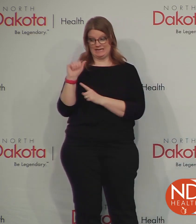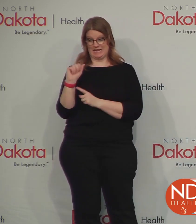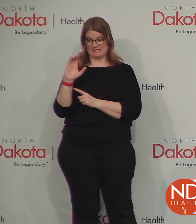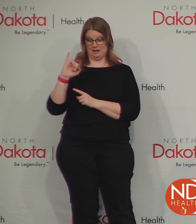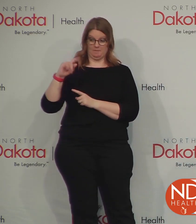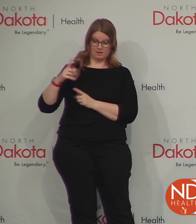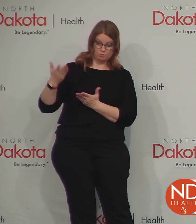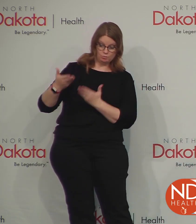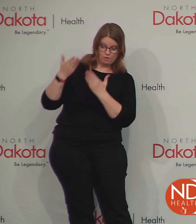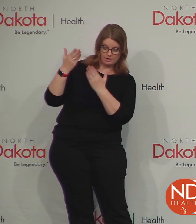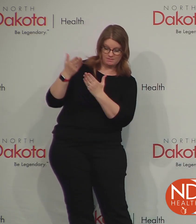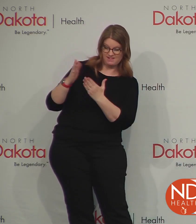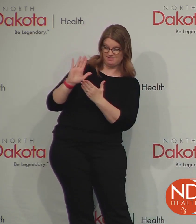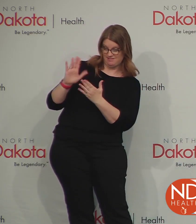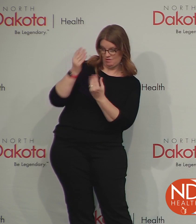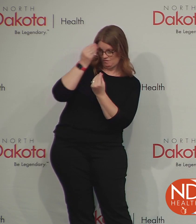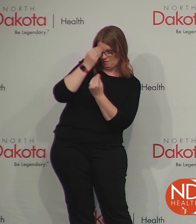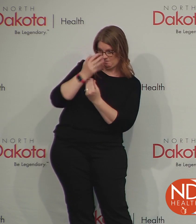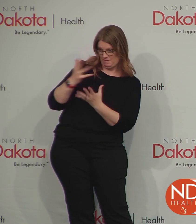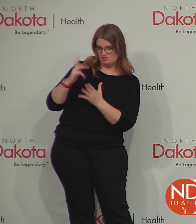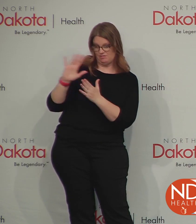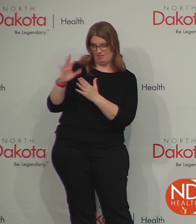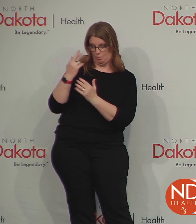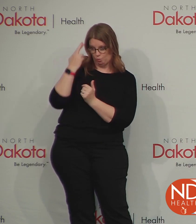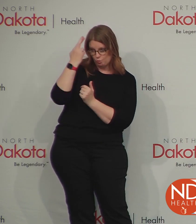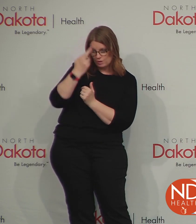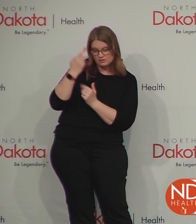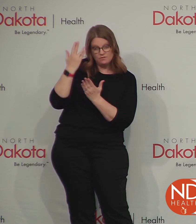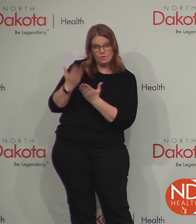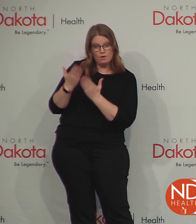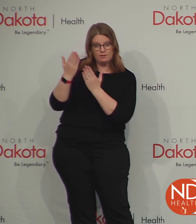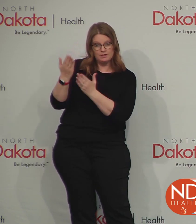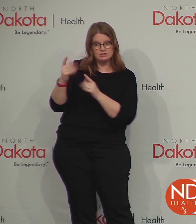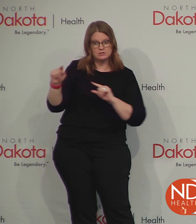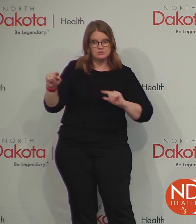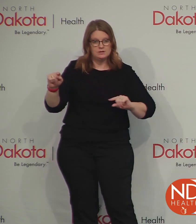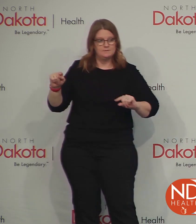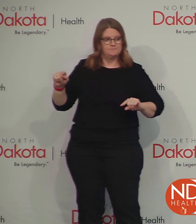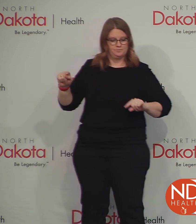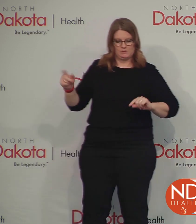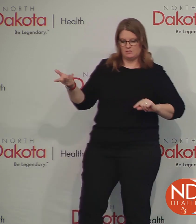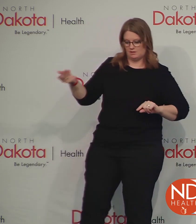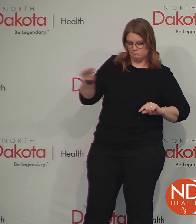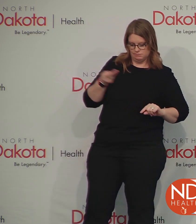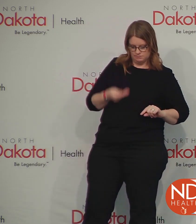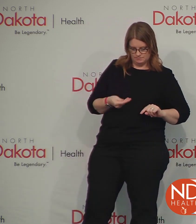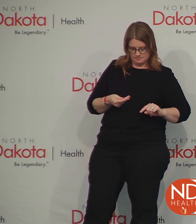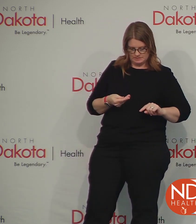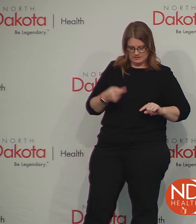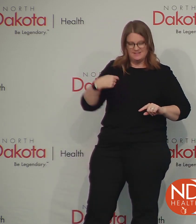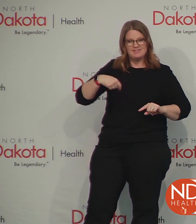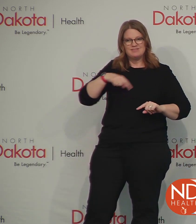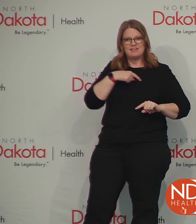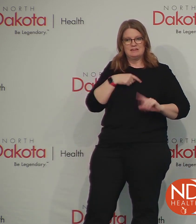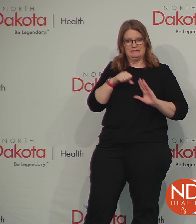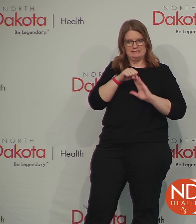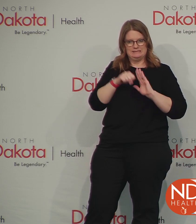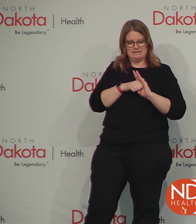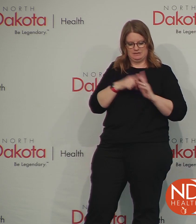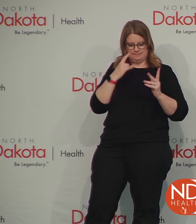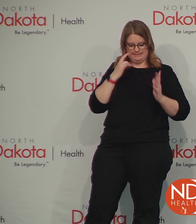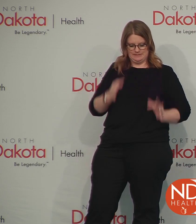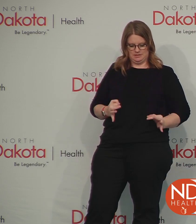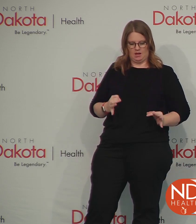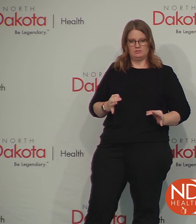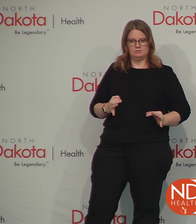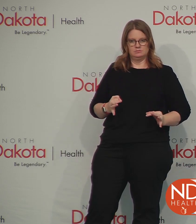going to recommend and what their data is and their basis for their recommendation. And then we'll have to make a determination as a state, because